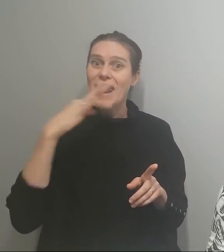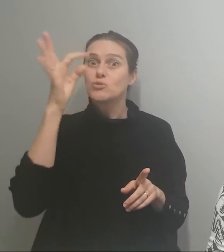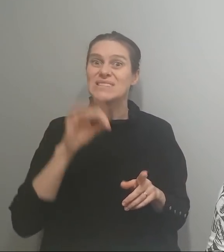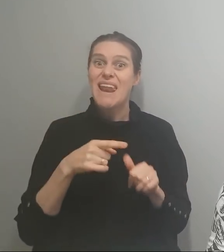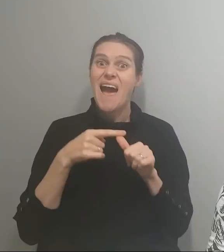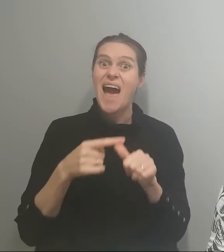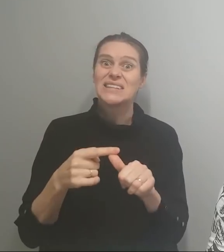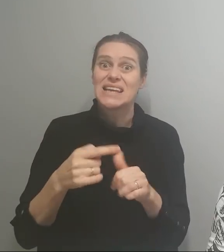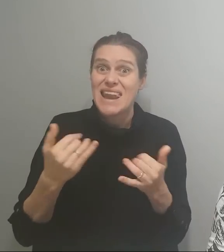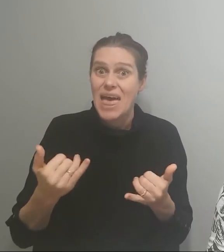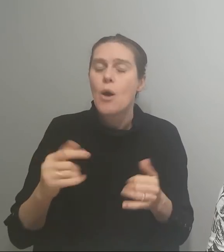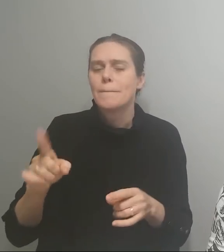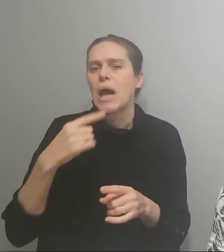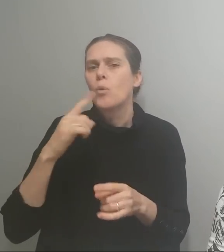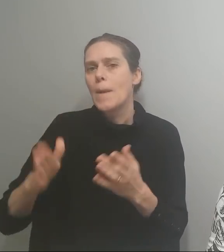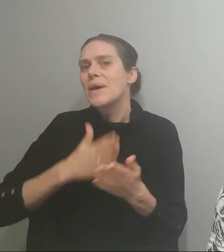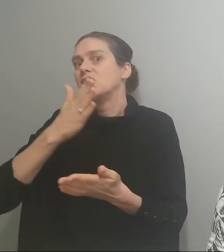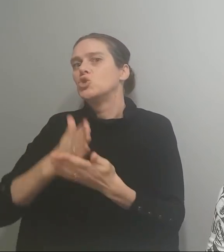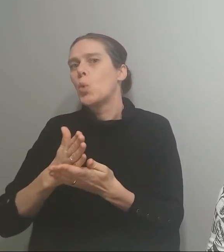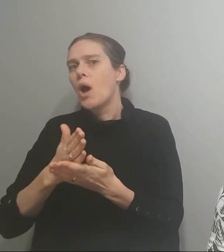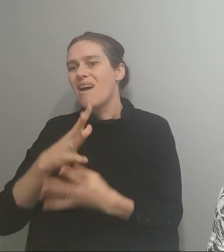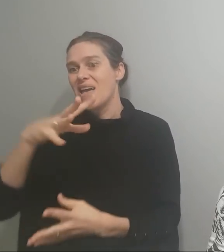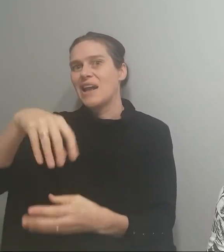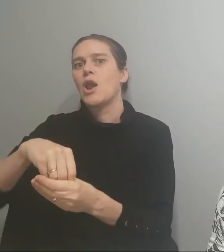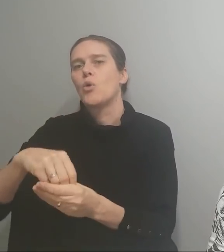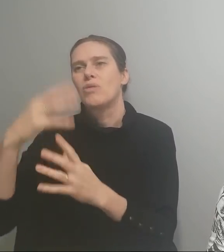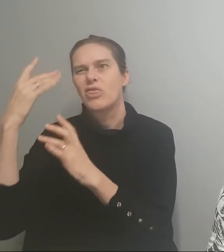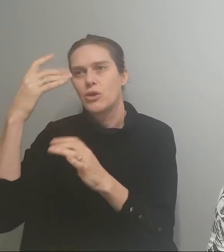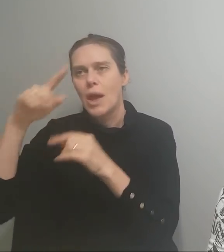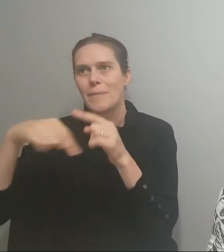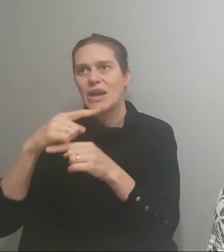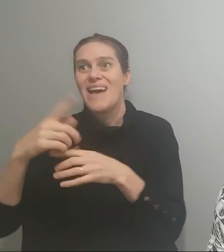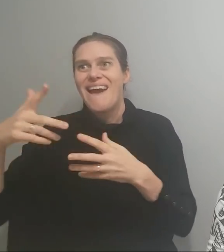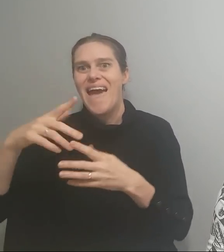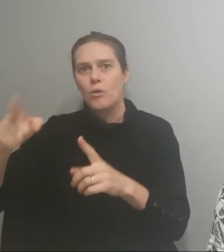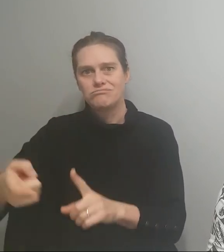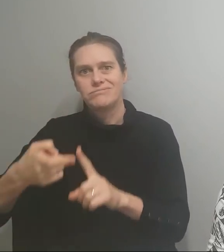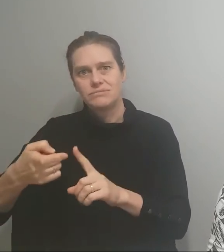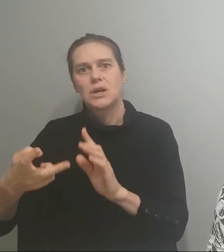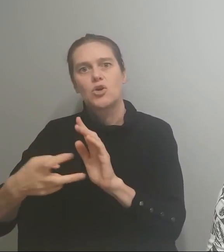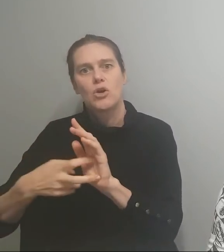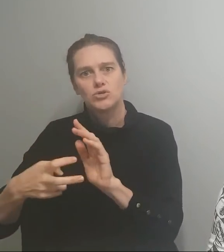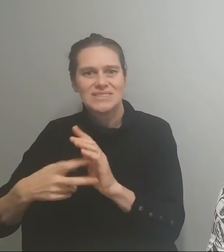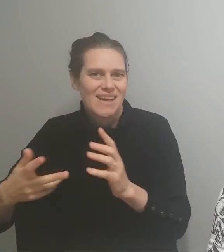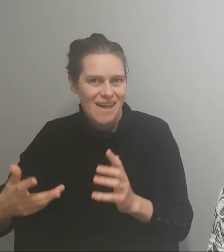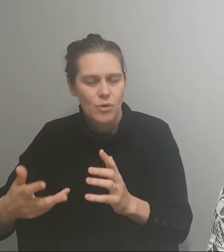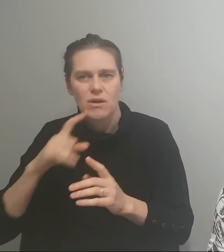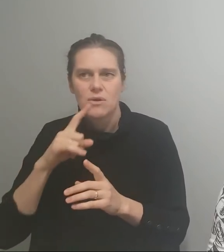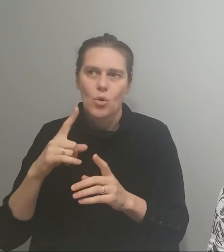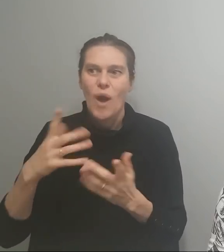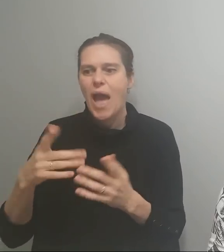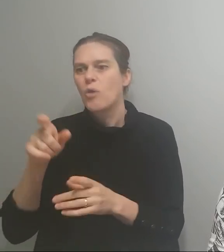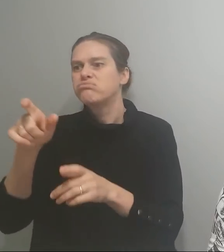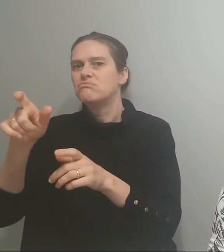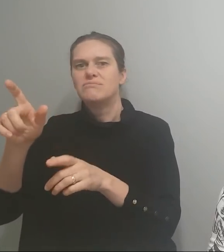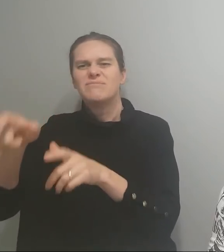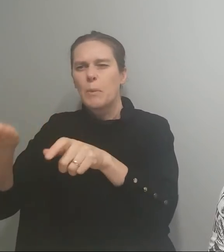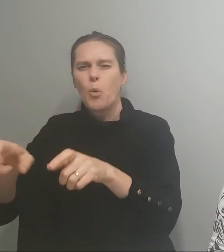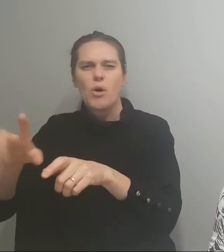make sure that that is part of the thinking that we're doing in terms of the procurement process and make sure that that's available in the information before the end of